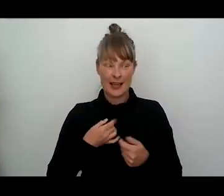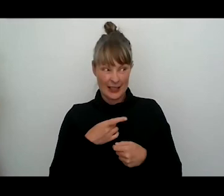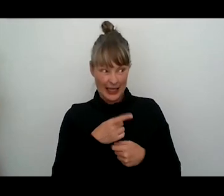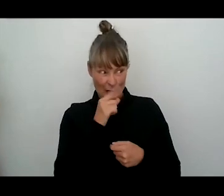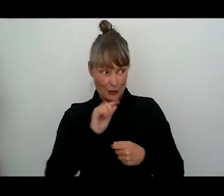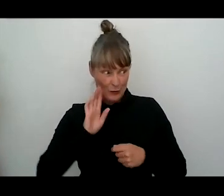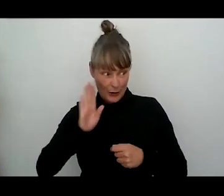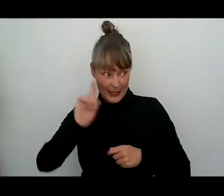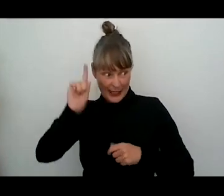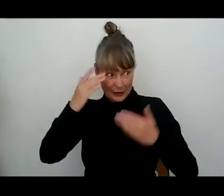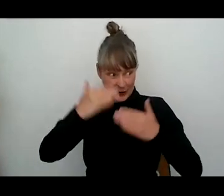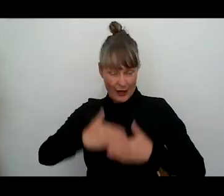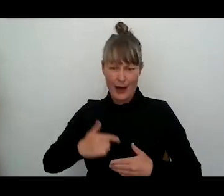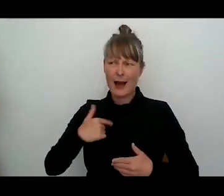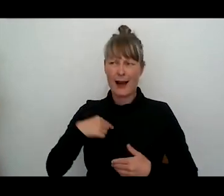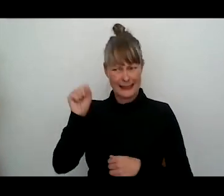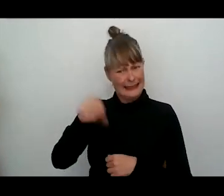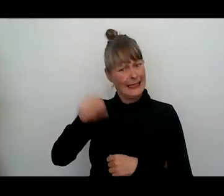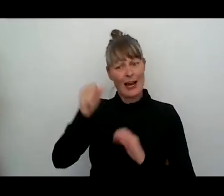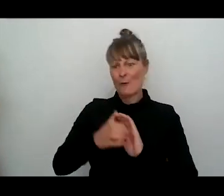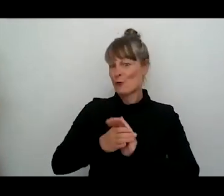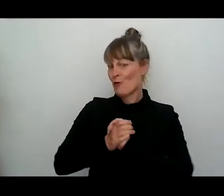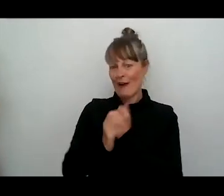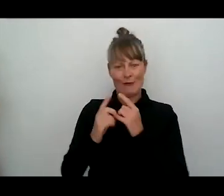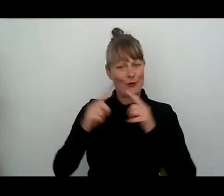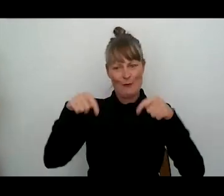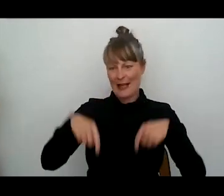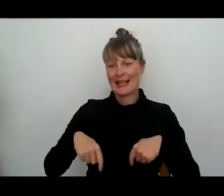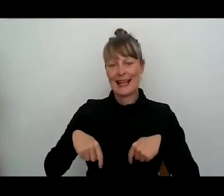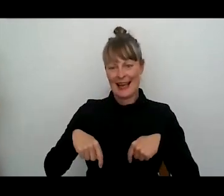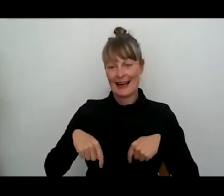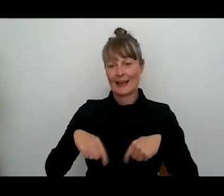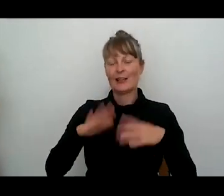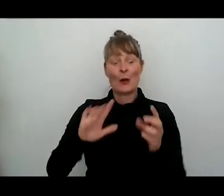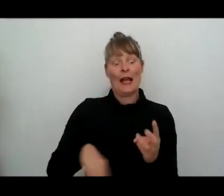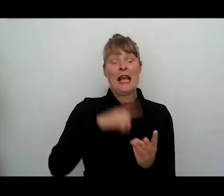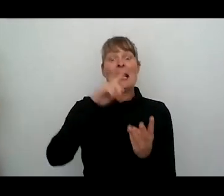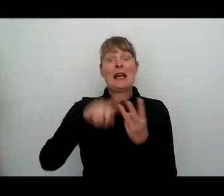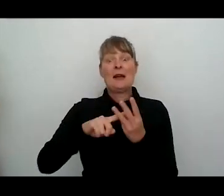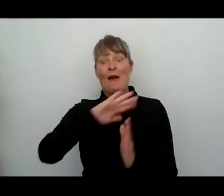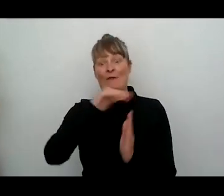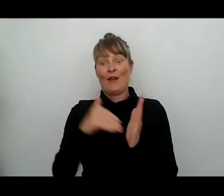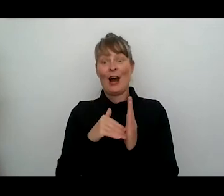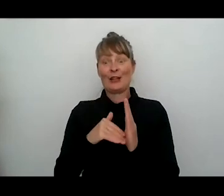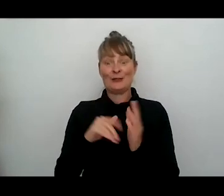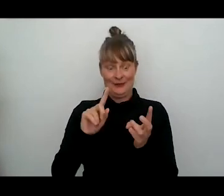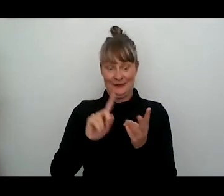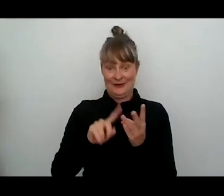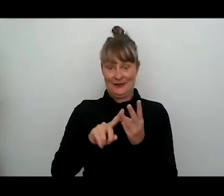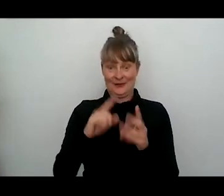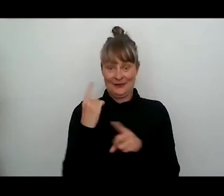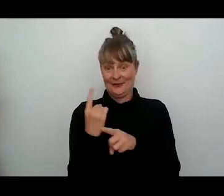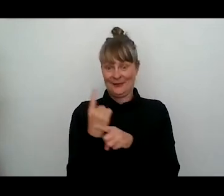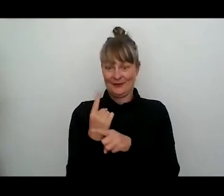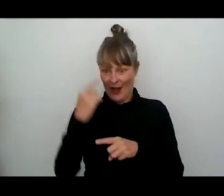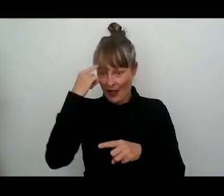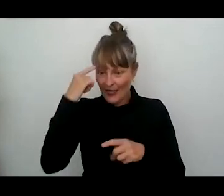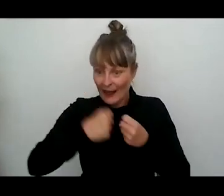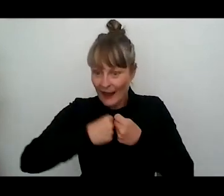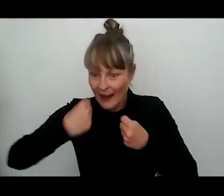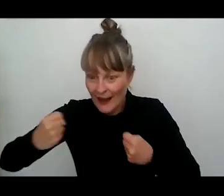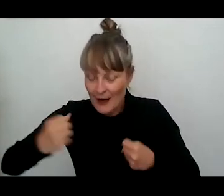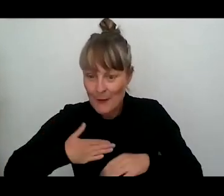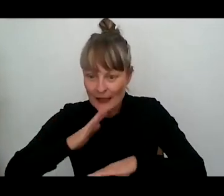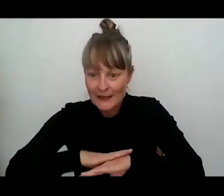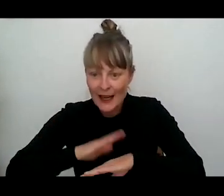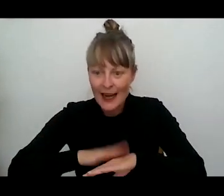very grateful to be here. So for the final chapter here with me, I'll try and make it quick. I'm not sure how I'm going for time. I do